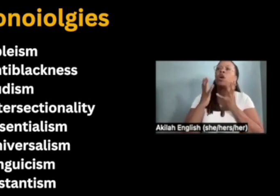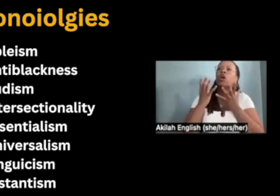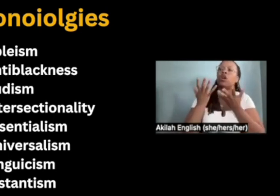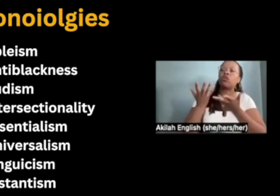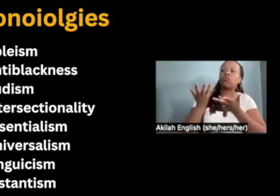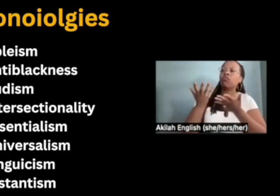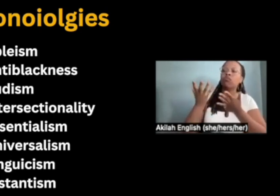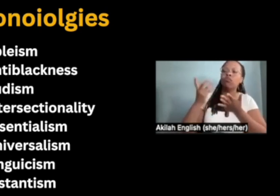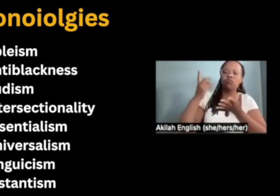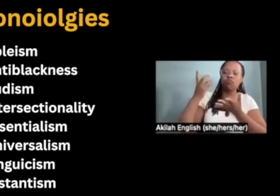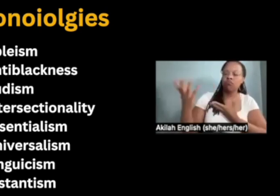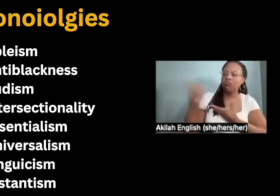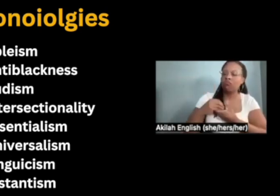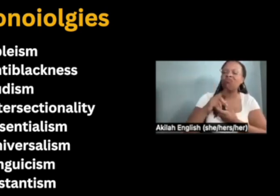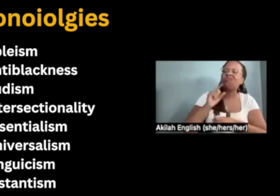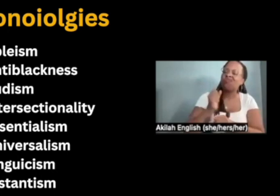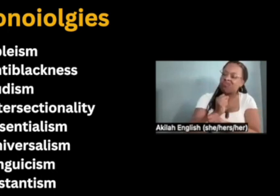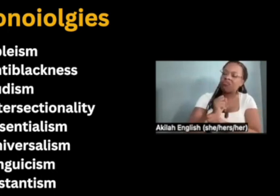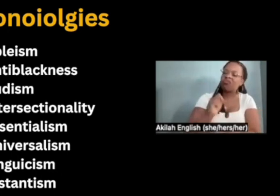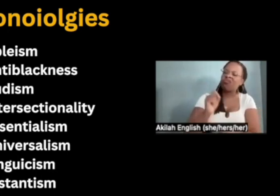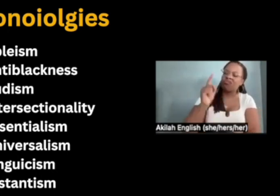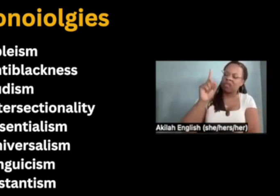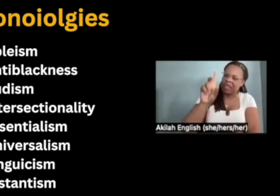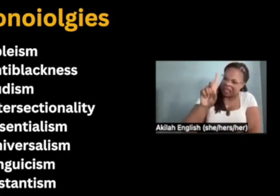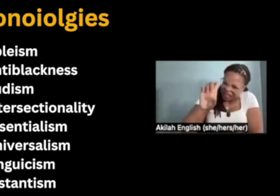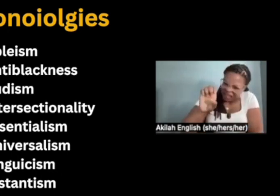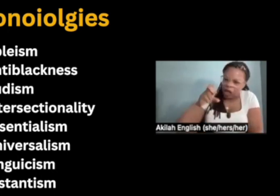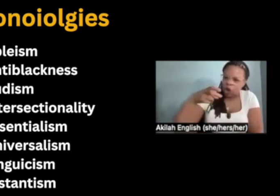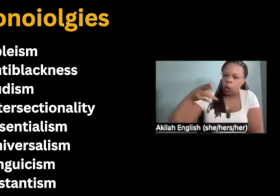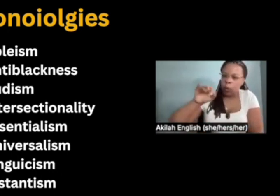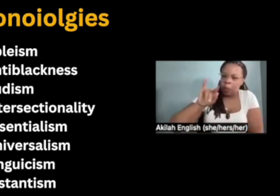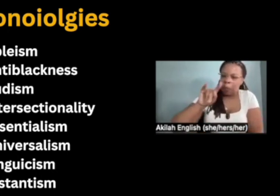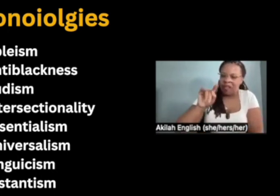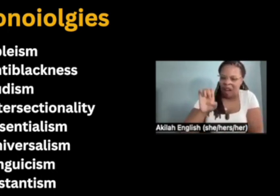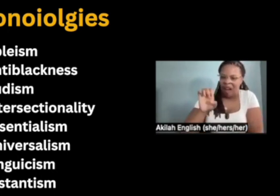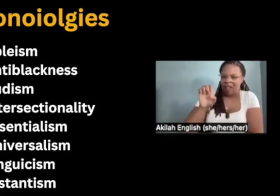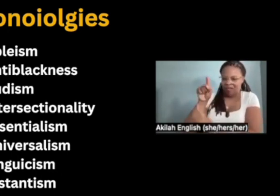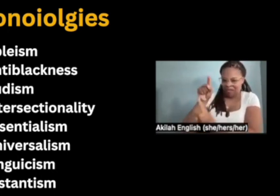and realizing that these individuals are not included.